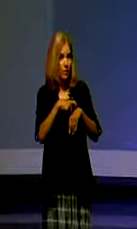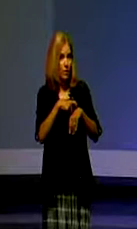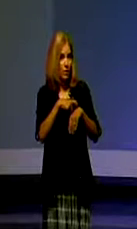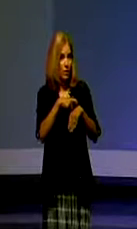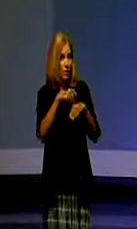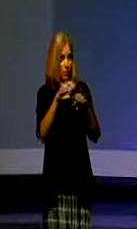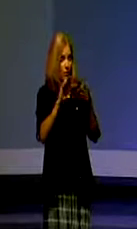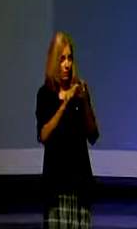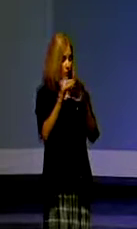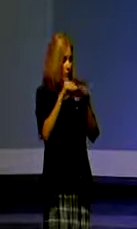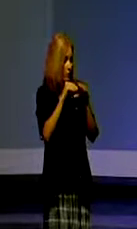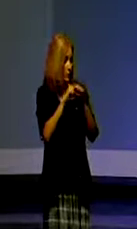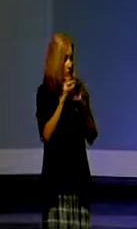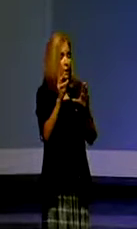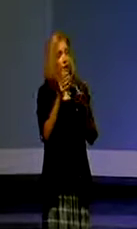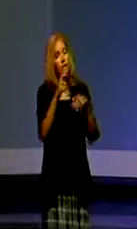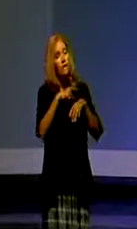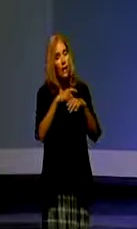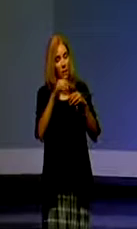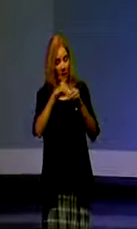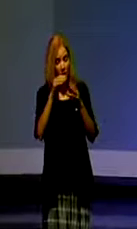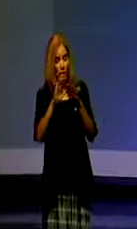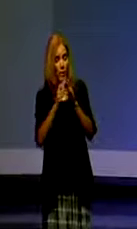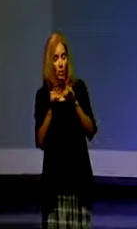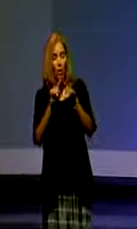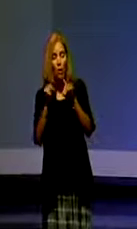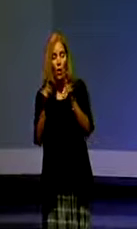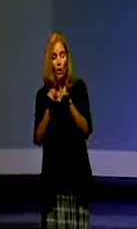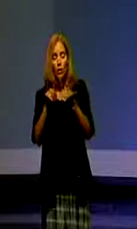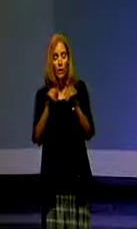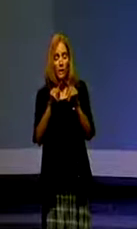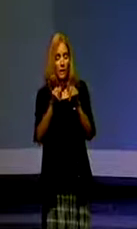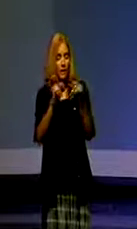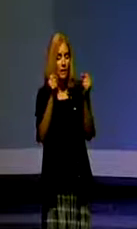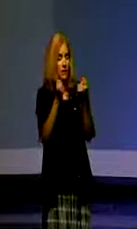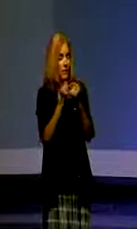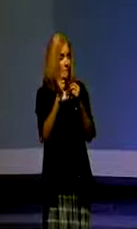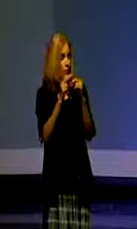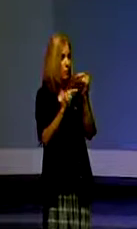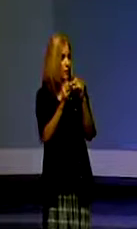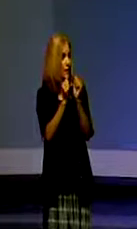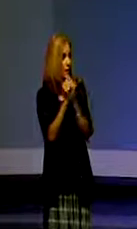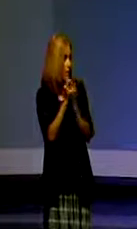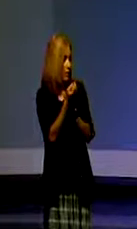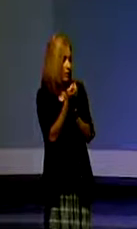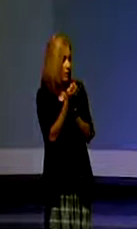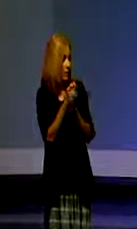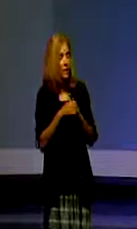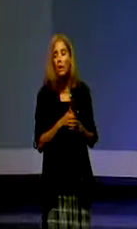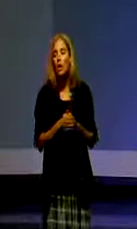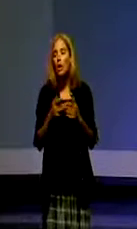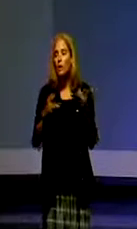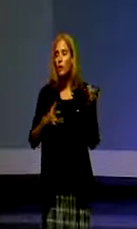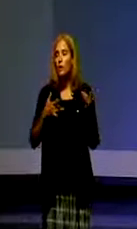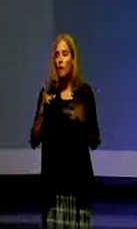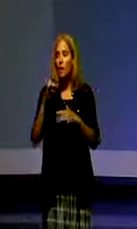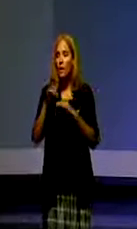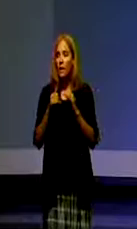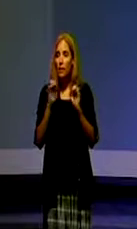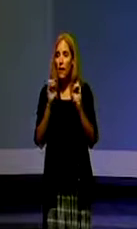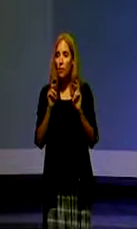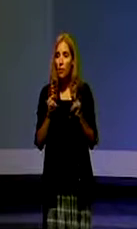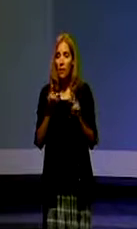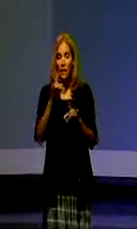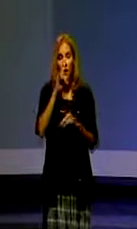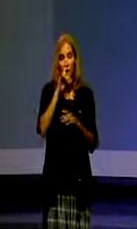in our community, to spend time in our community, but also as a team building together a little bit. So we're excited about the opportunity